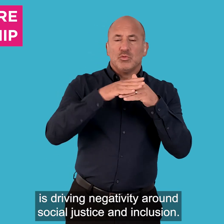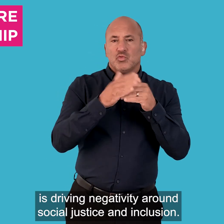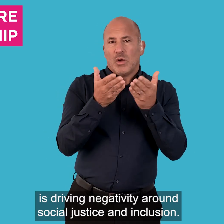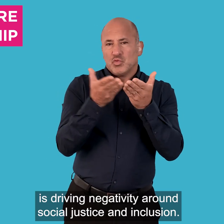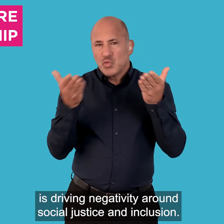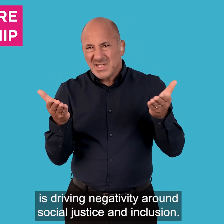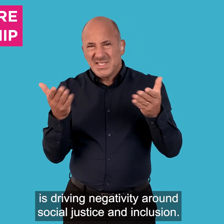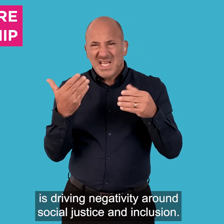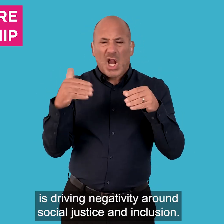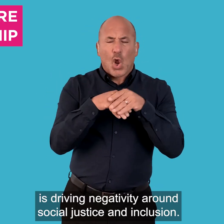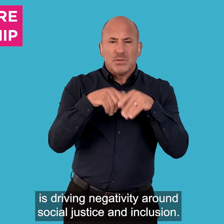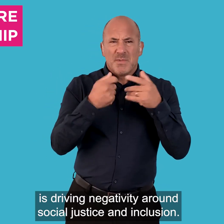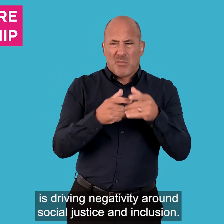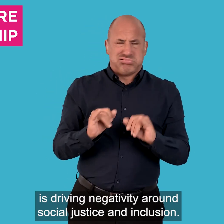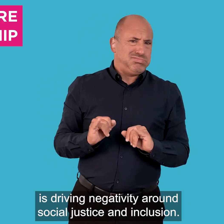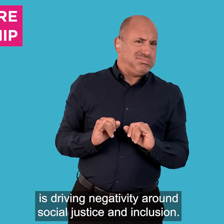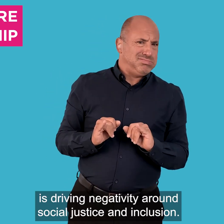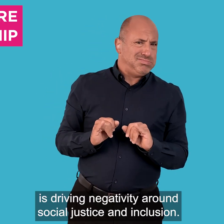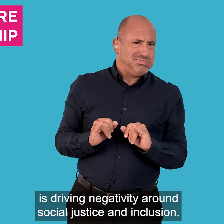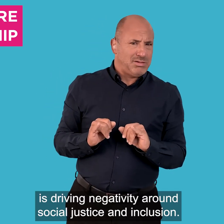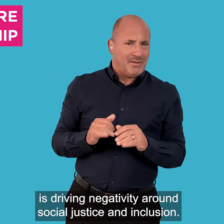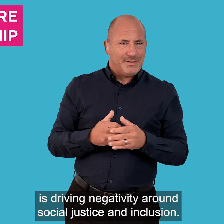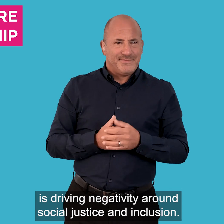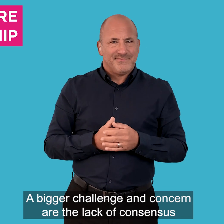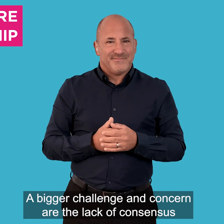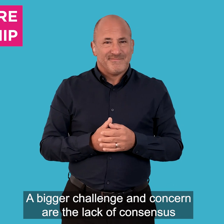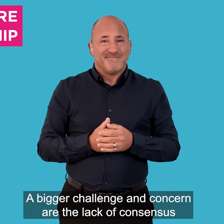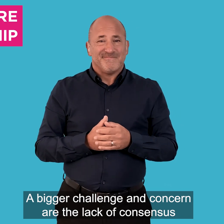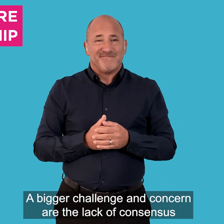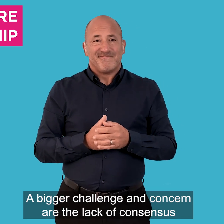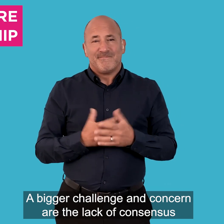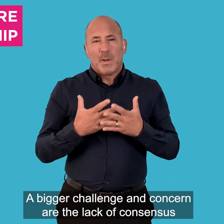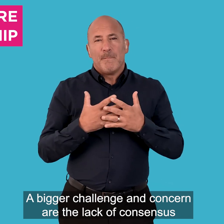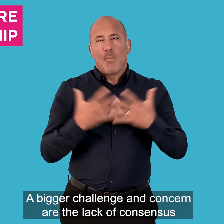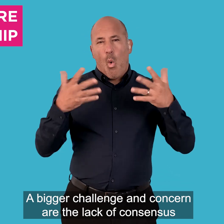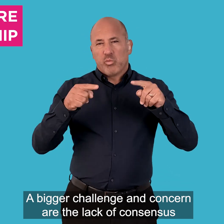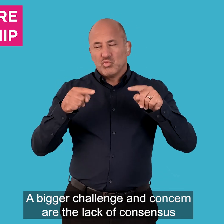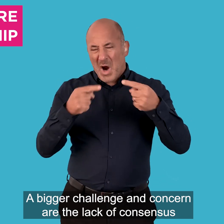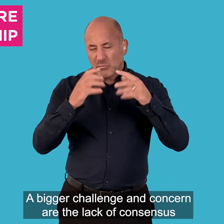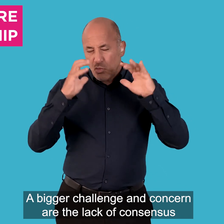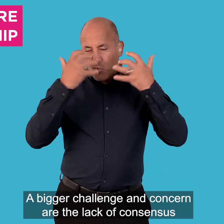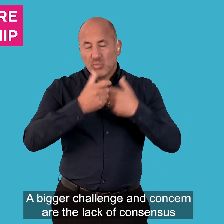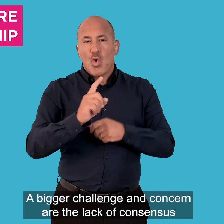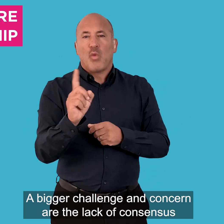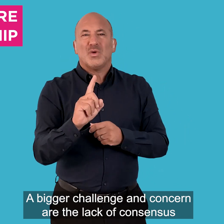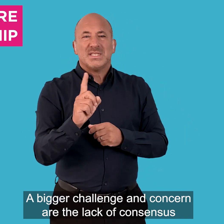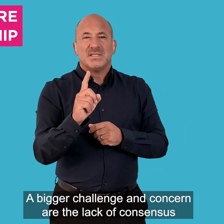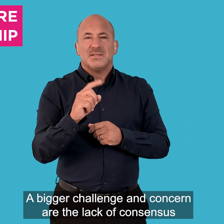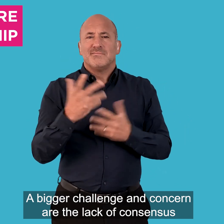is driving negativity around social justice and inclusion. A bigger challenge and concern are the lack